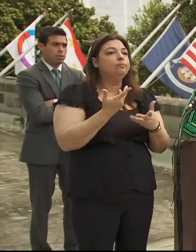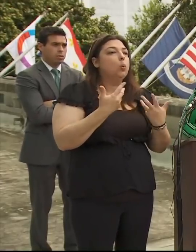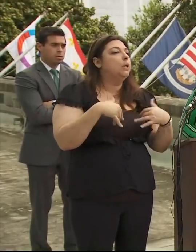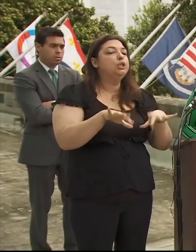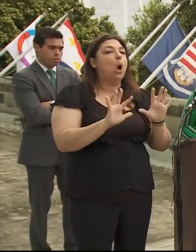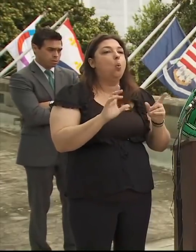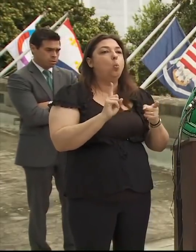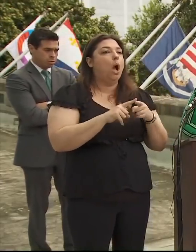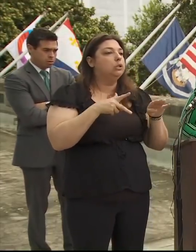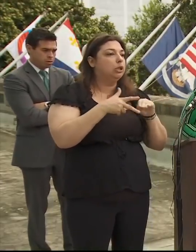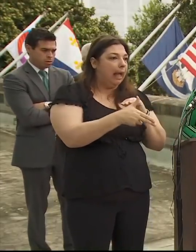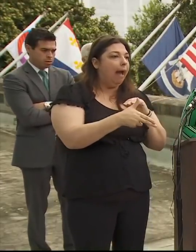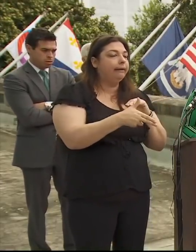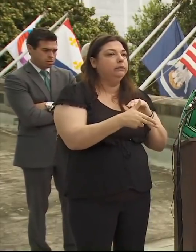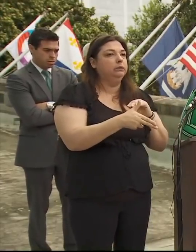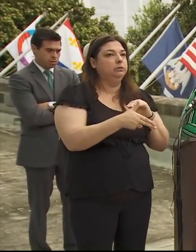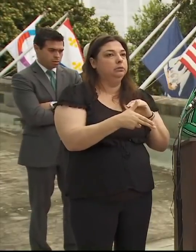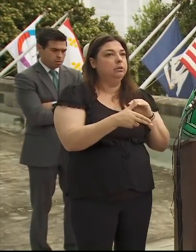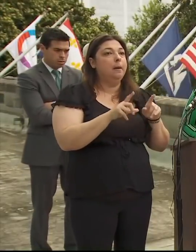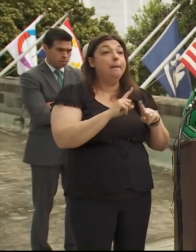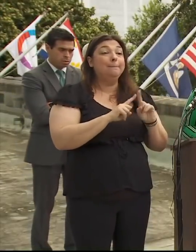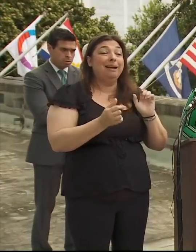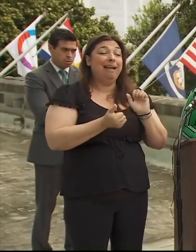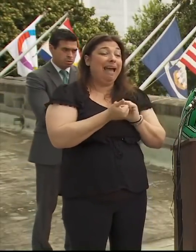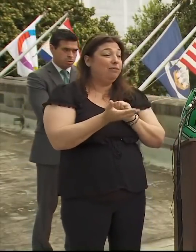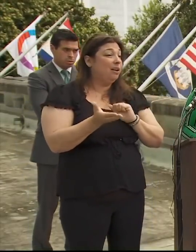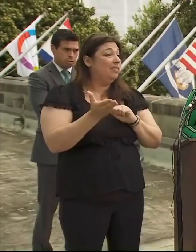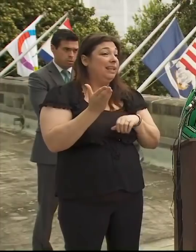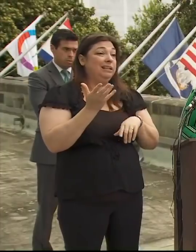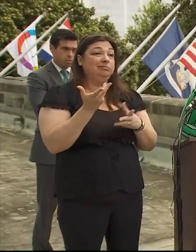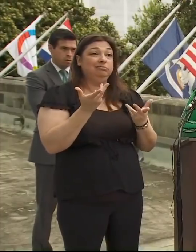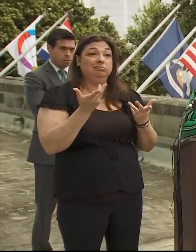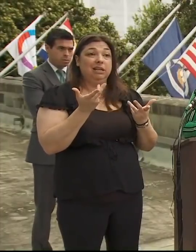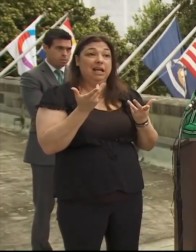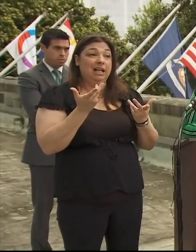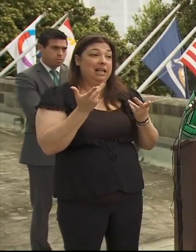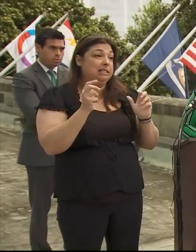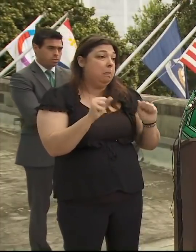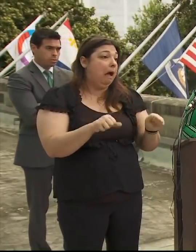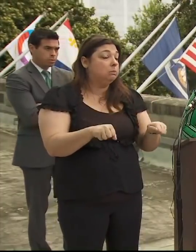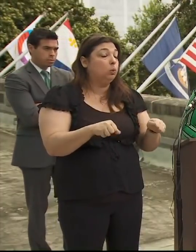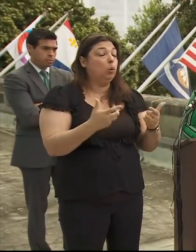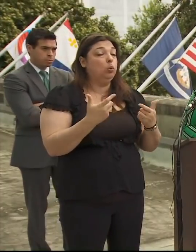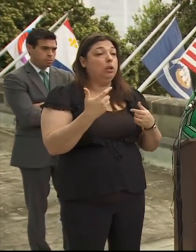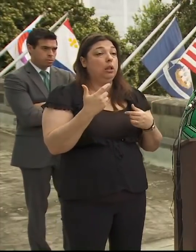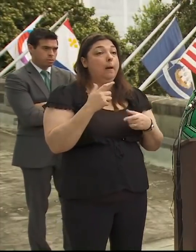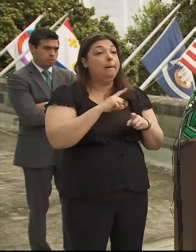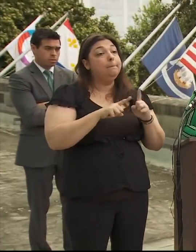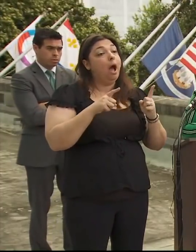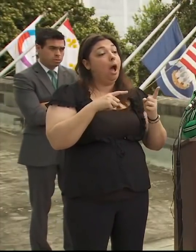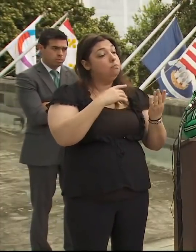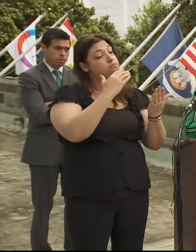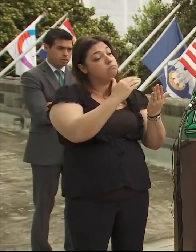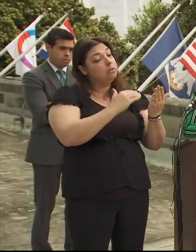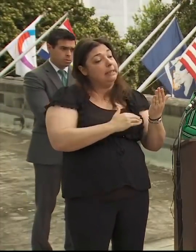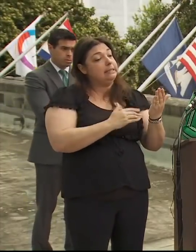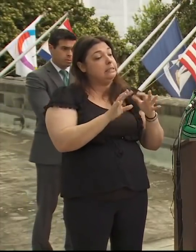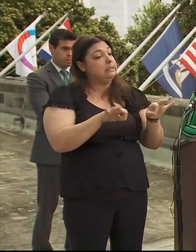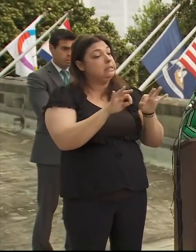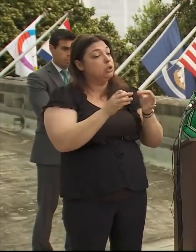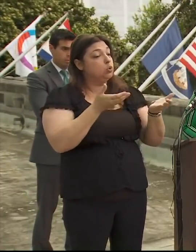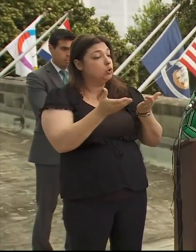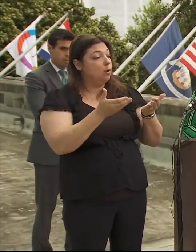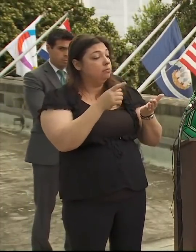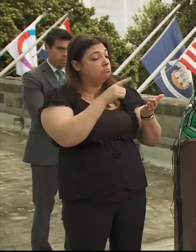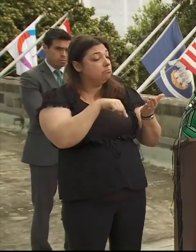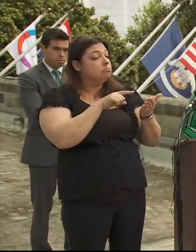not want to cut on the front end, but everything is on the table. But as we go down the list of essential services and